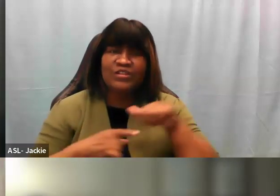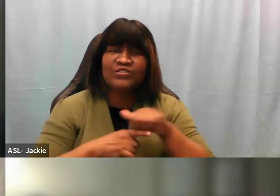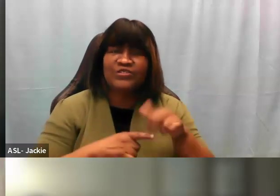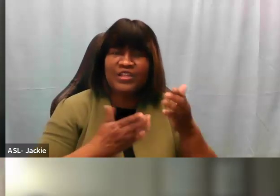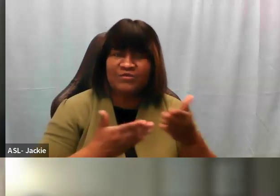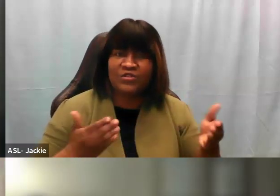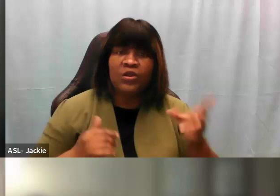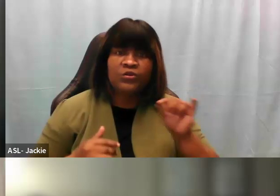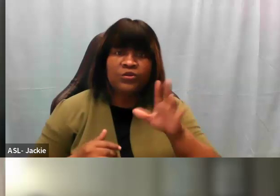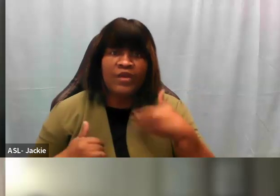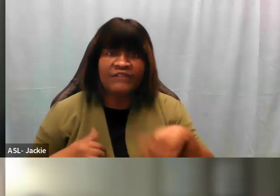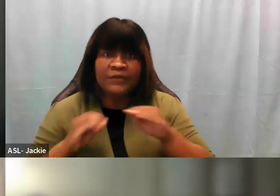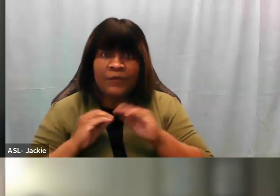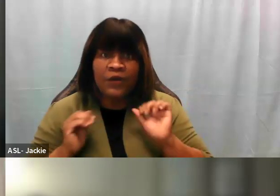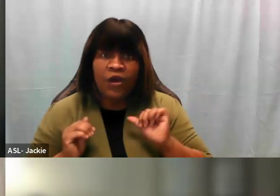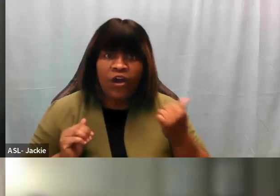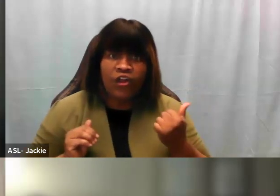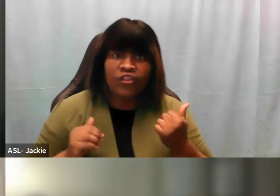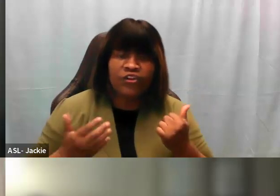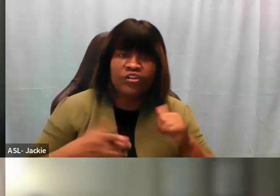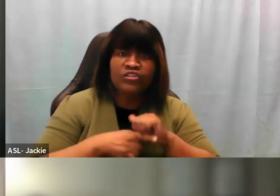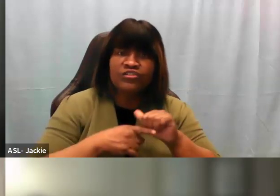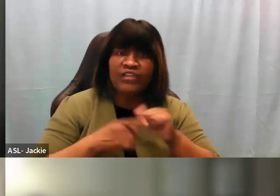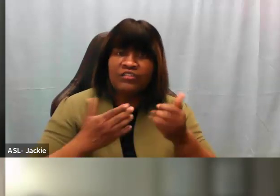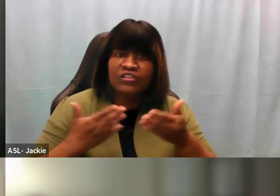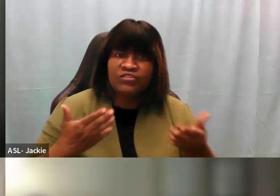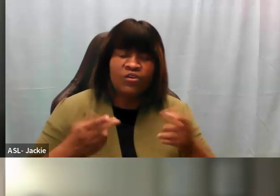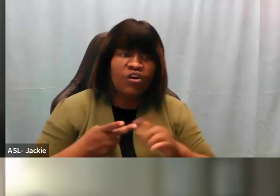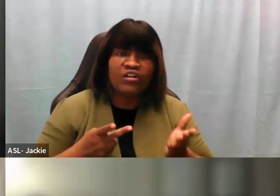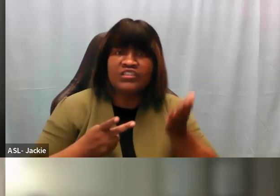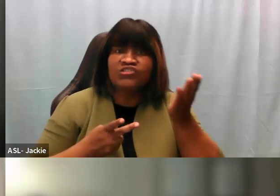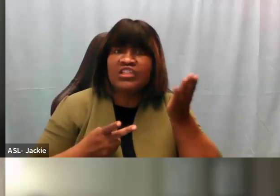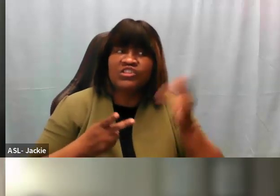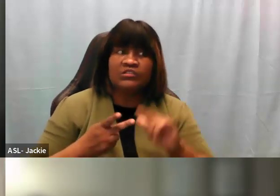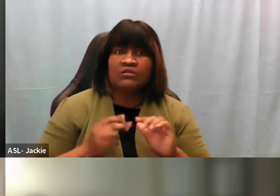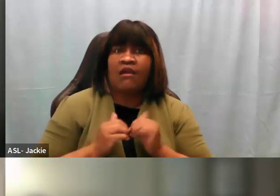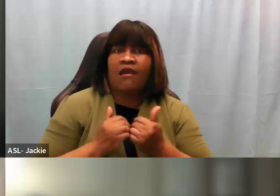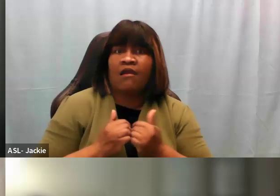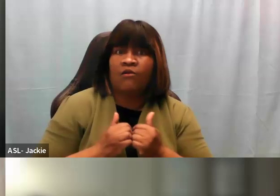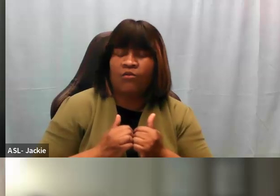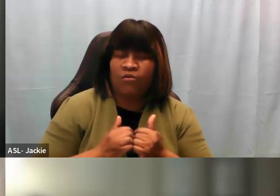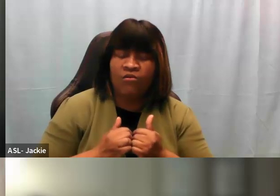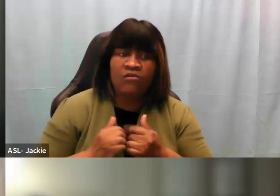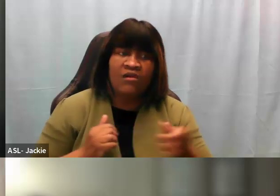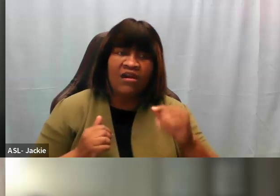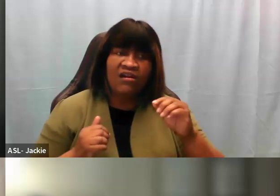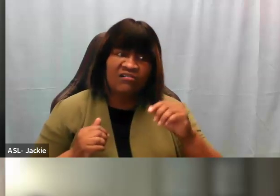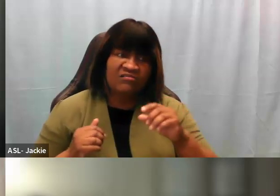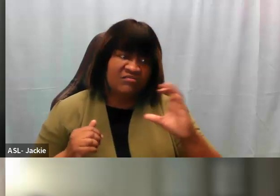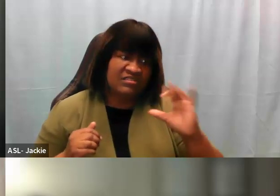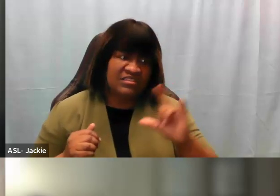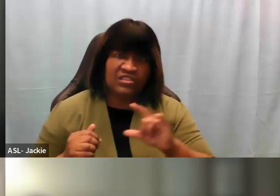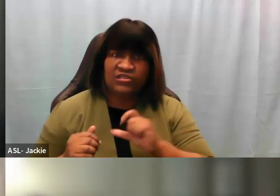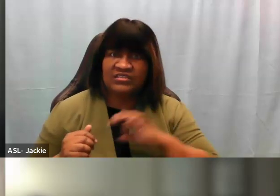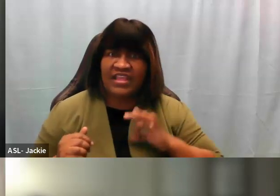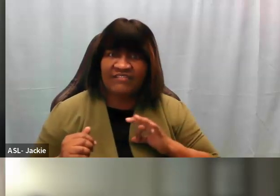you have any other training resources or suggestions on how SILS staff can get that